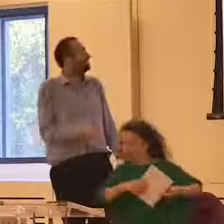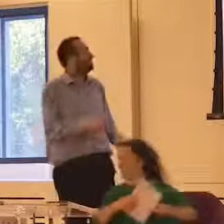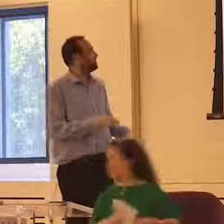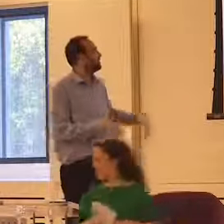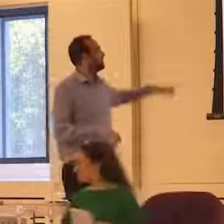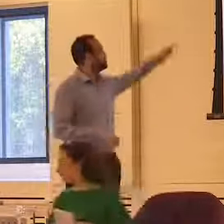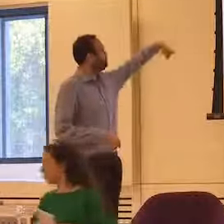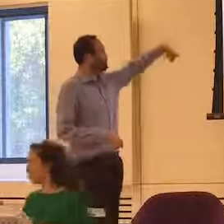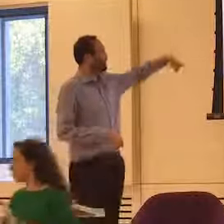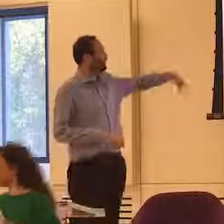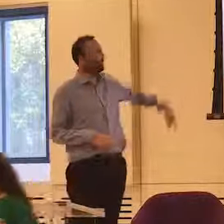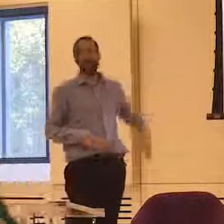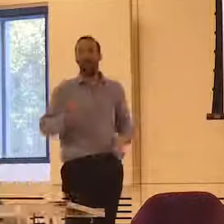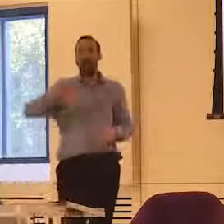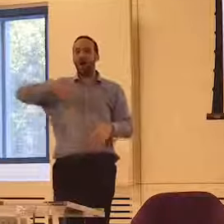speech to text all along.